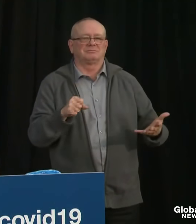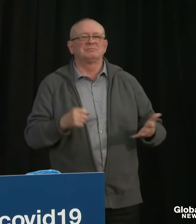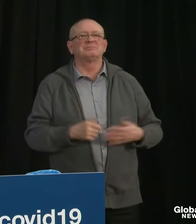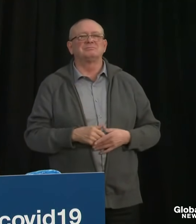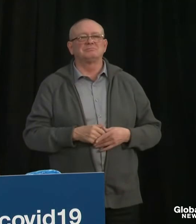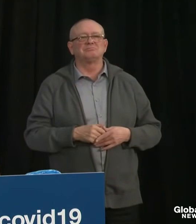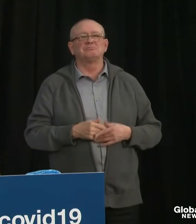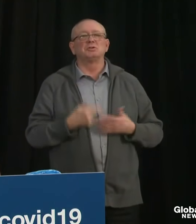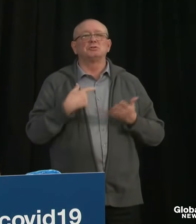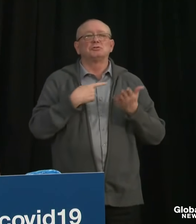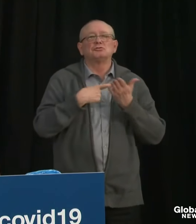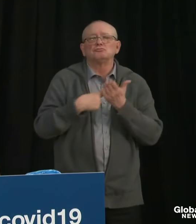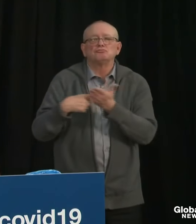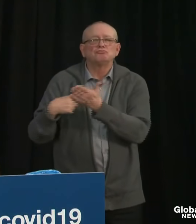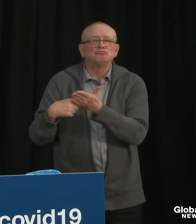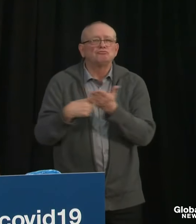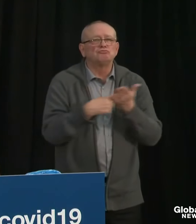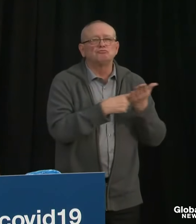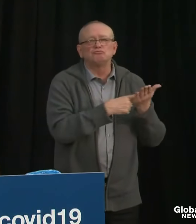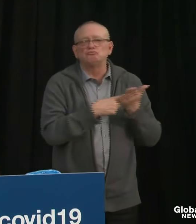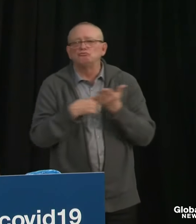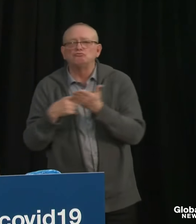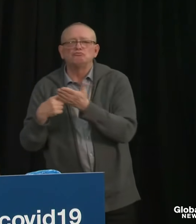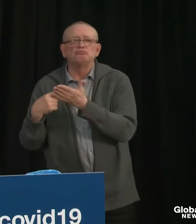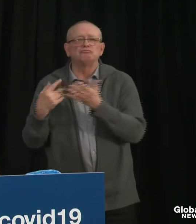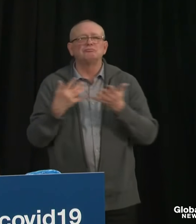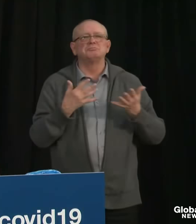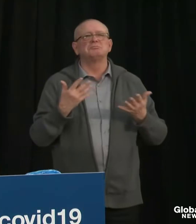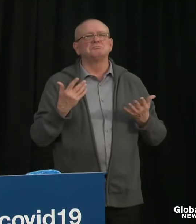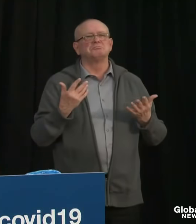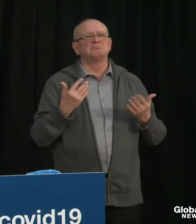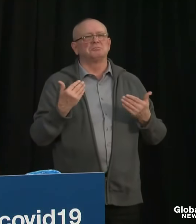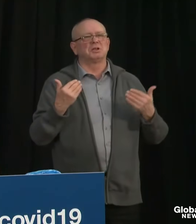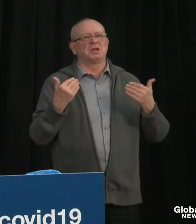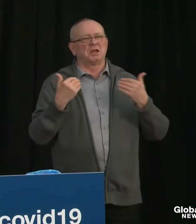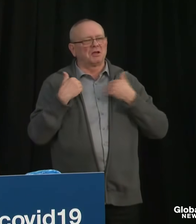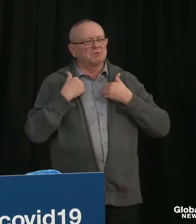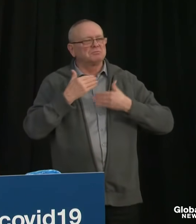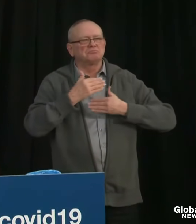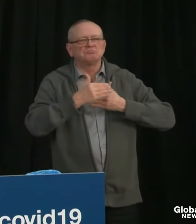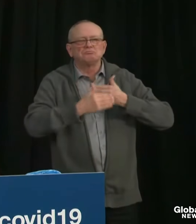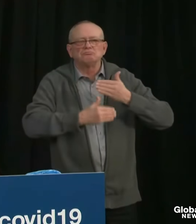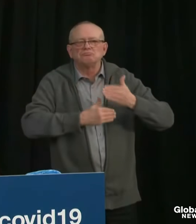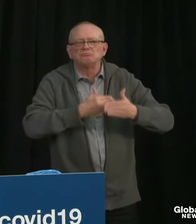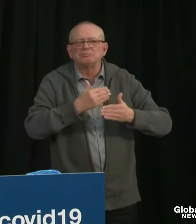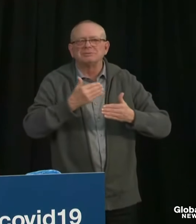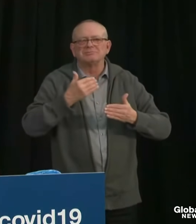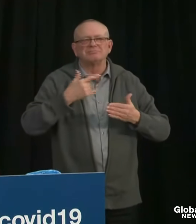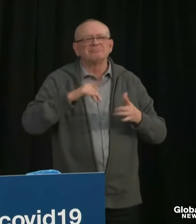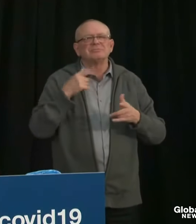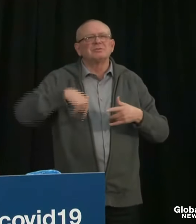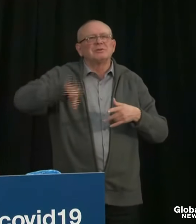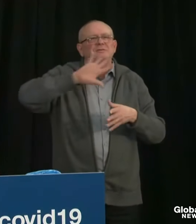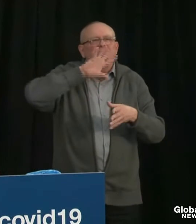a path forward that ensures that public health is protected, and that's the work that we're in right now.